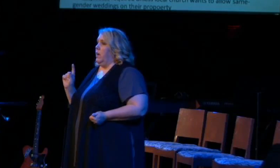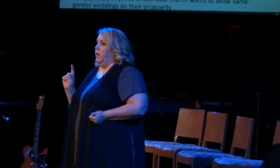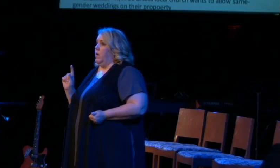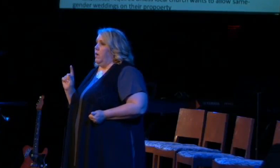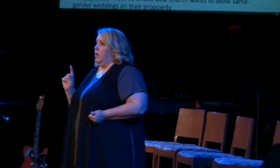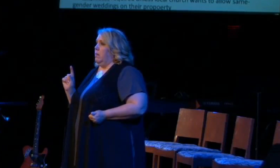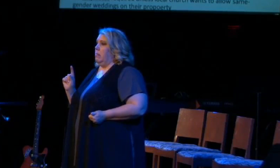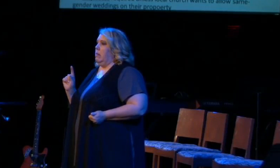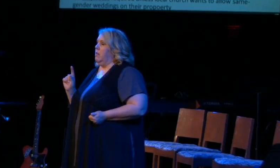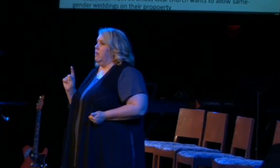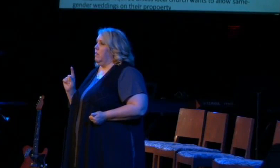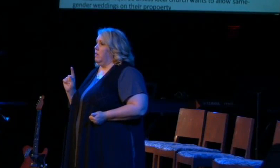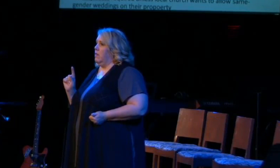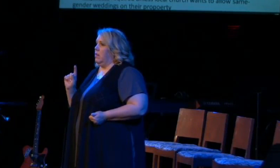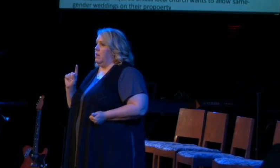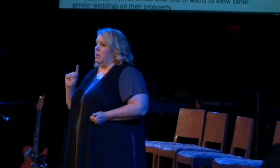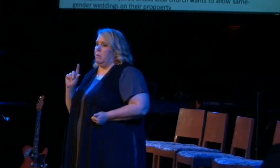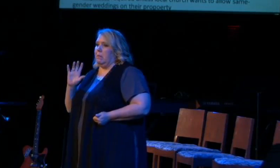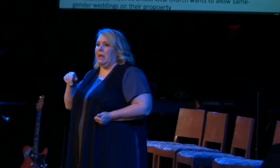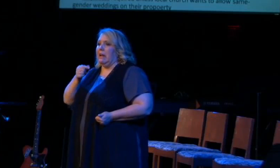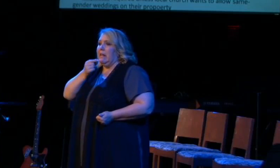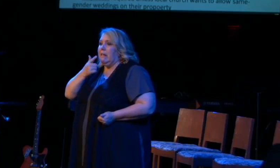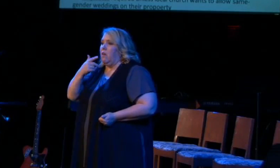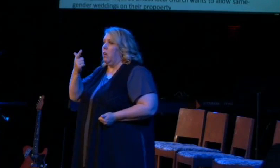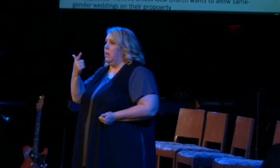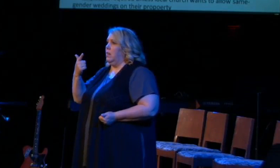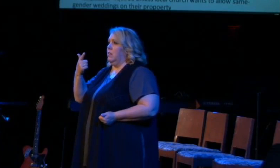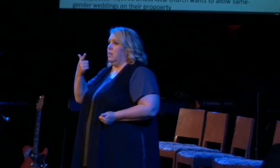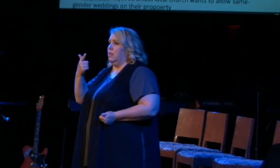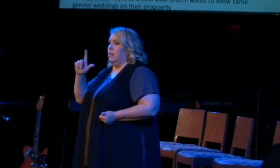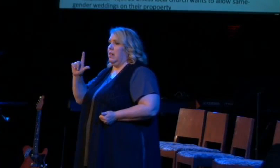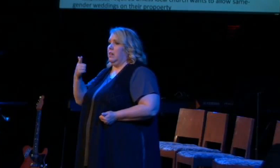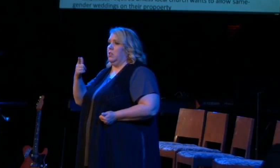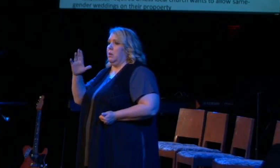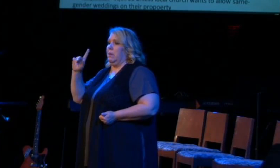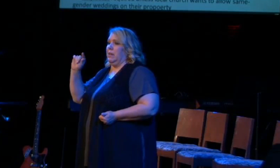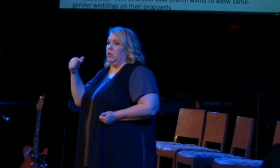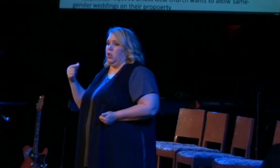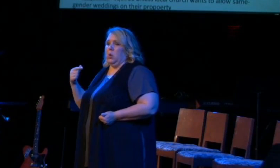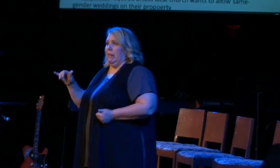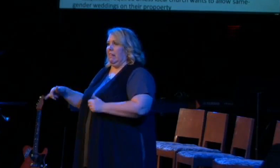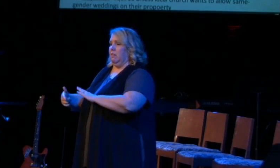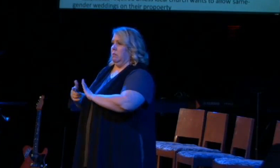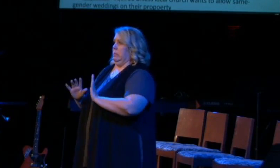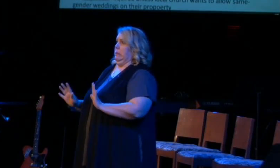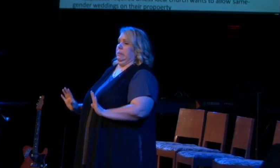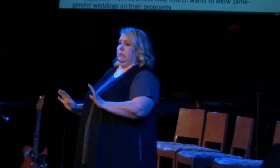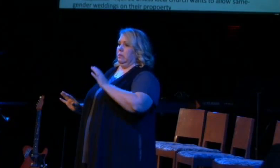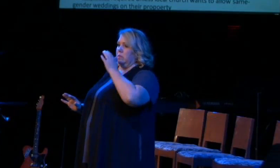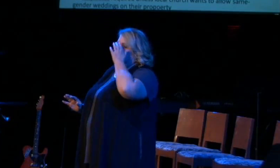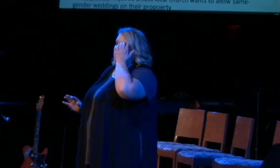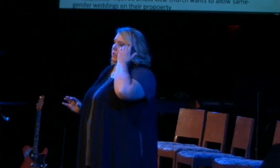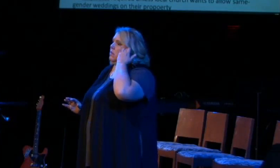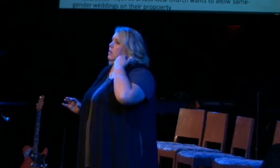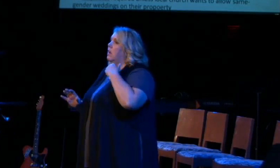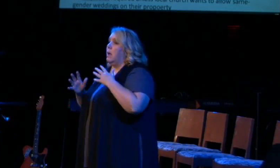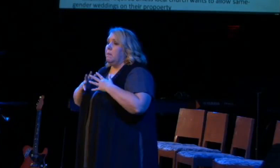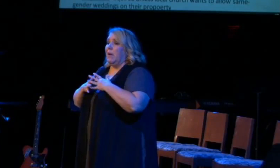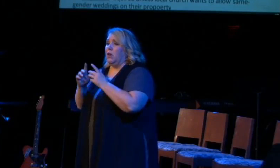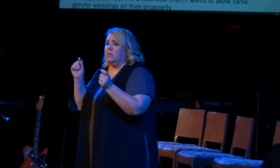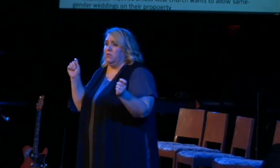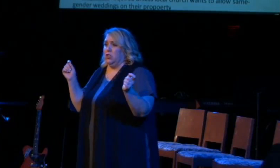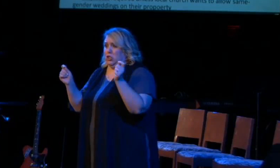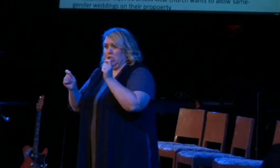just being a practicing homosexual is not legal. It wasn't that many years before that was the case in America, but America has